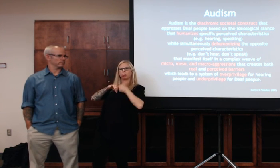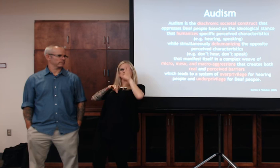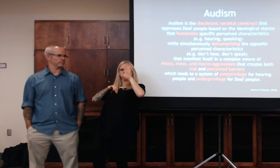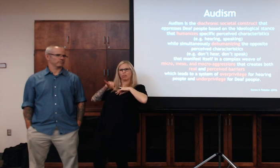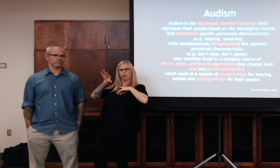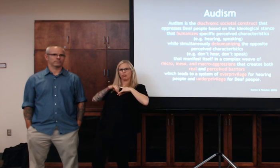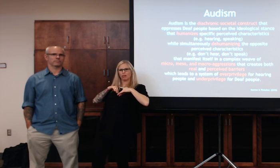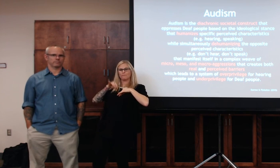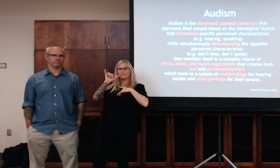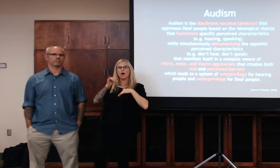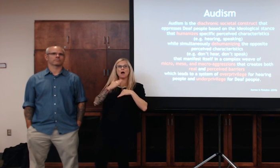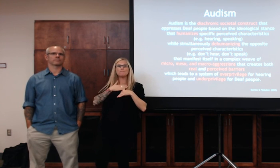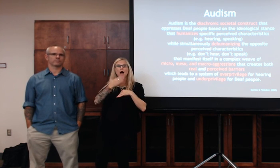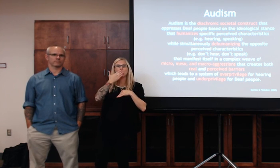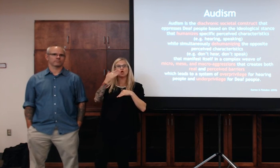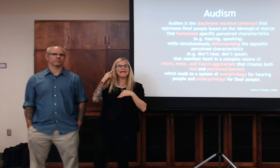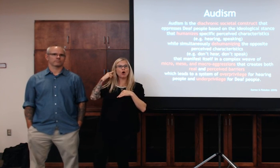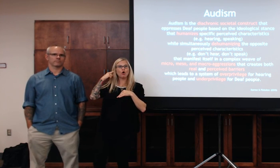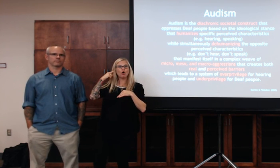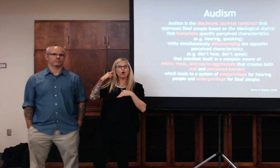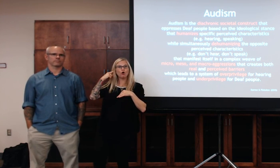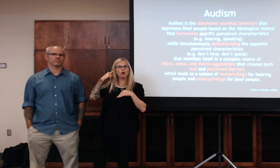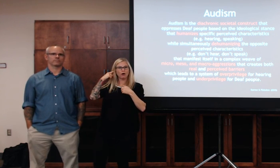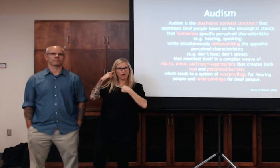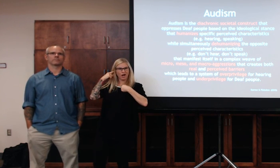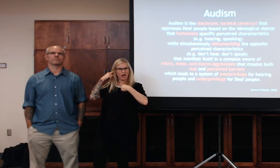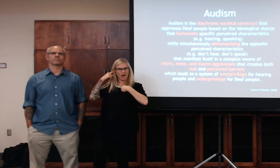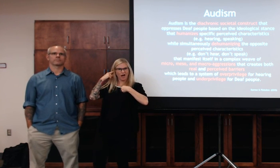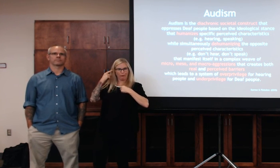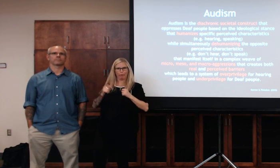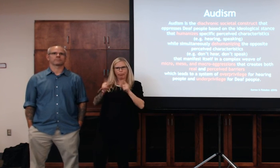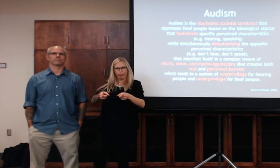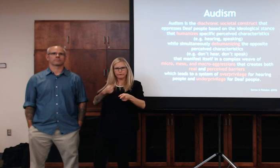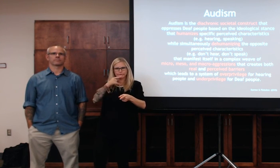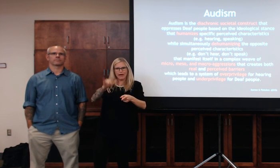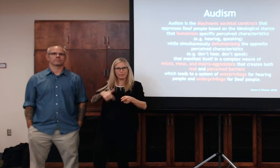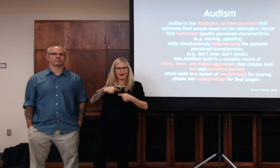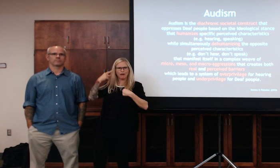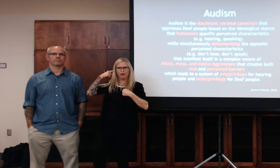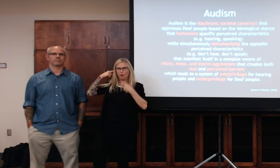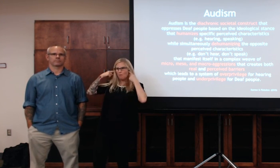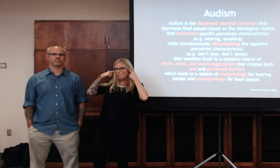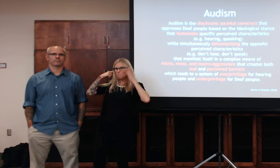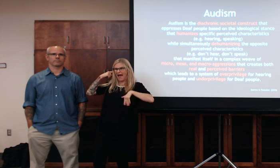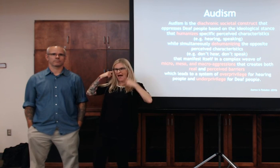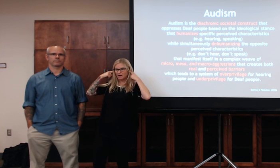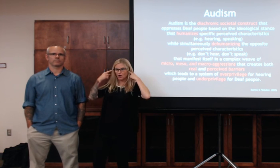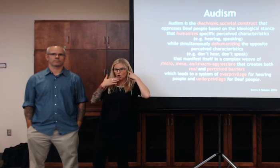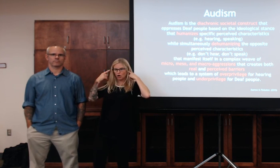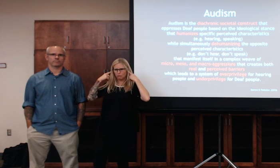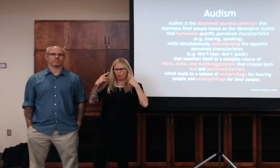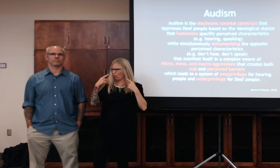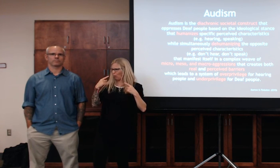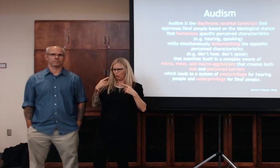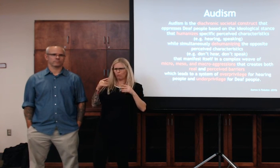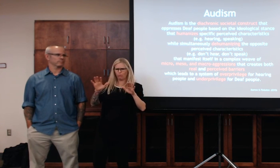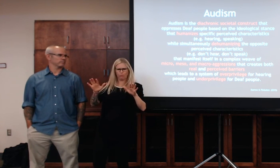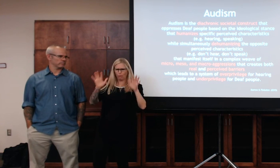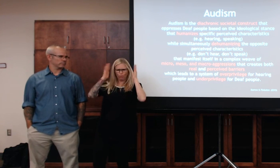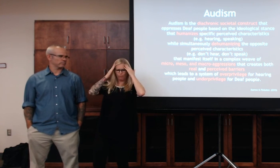And that's something that you take on. For example, like I mentioned, the good ear. That's something that I just mentioned, you know, spontaneously, my good ear, my bad